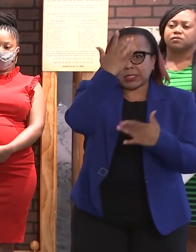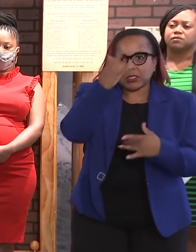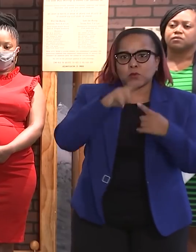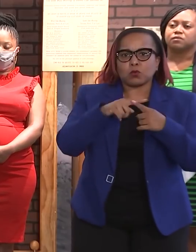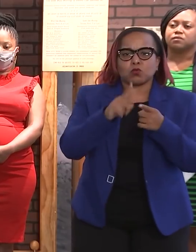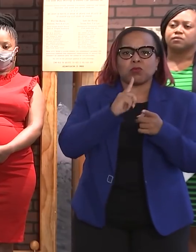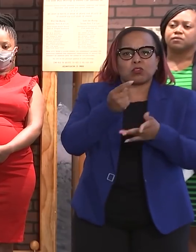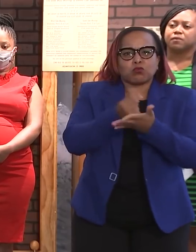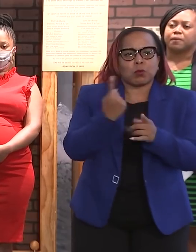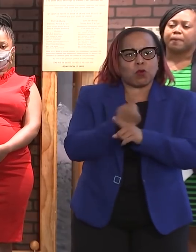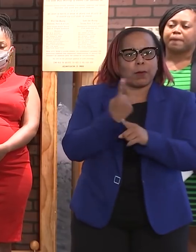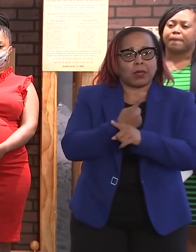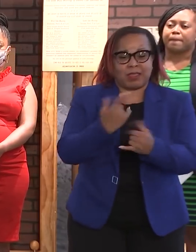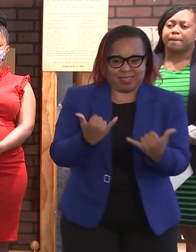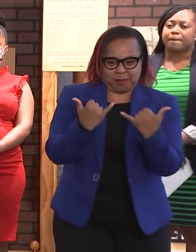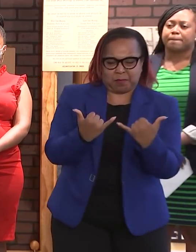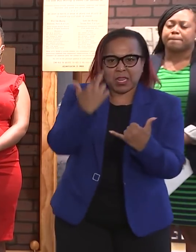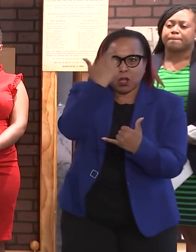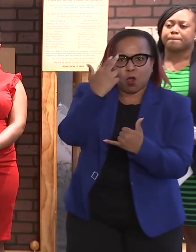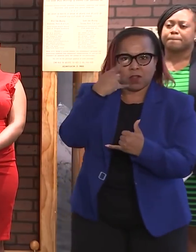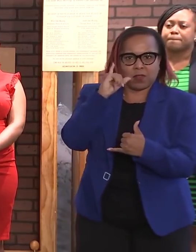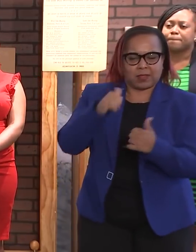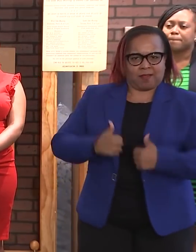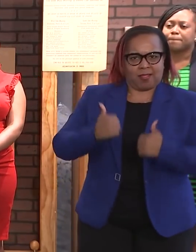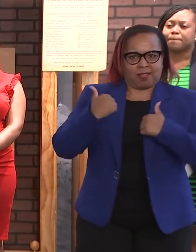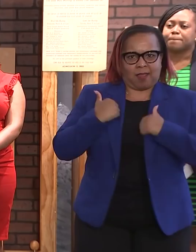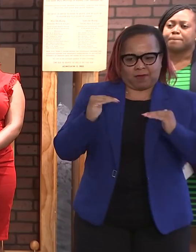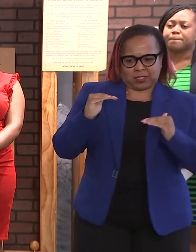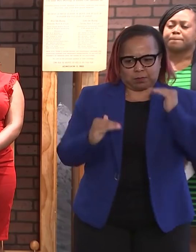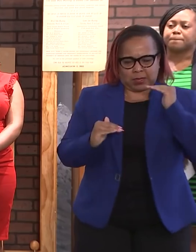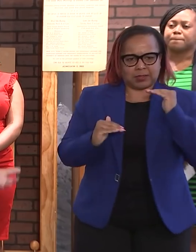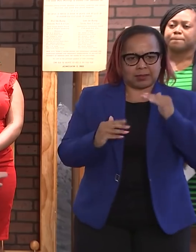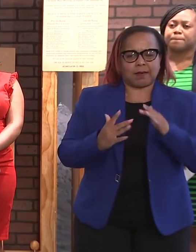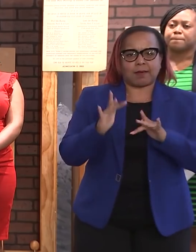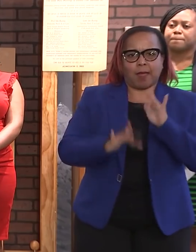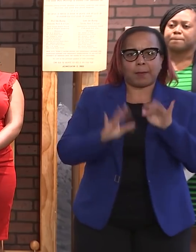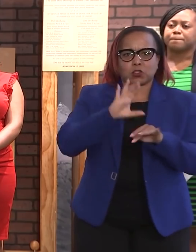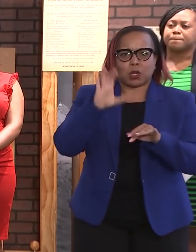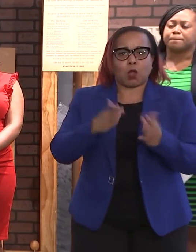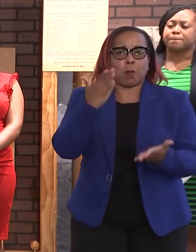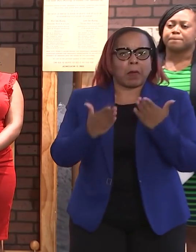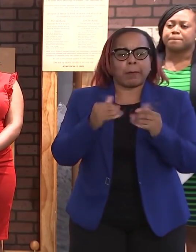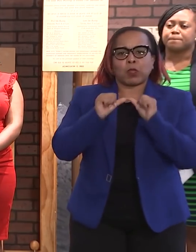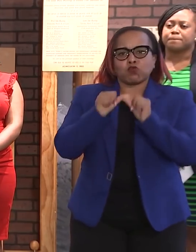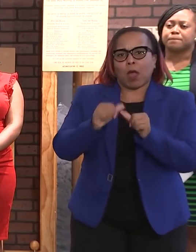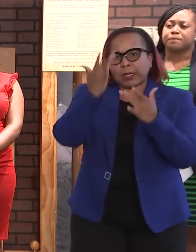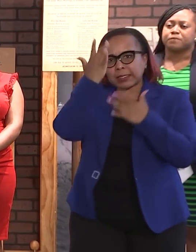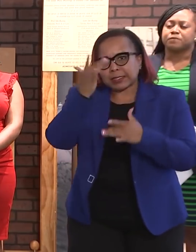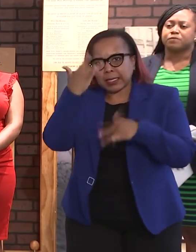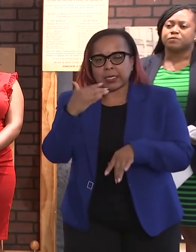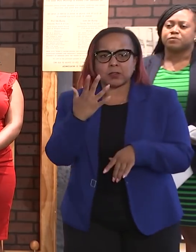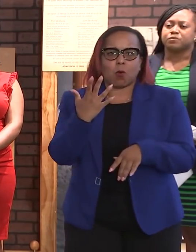them properly. The immediate causes of this life expectancy gap in Chicago may be chronic diseases